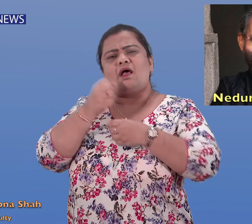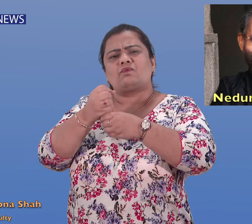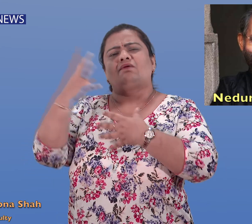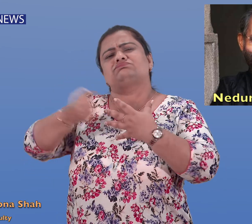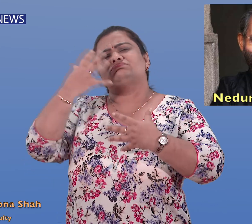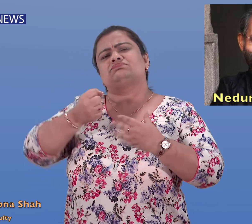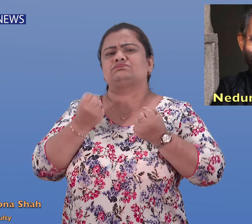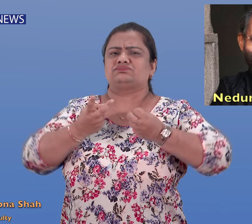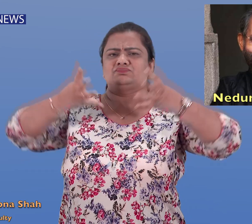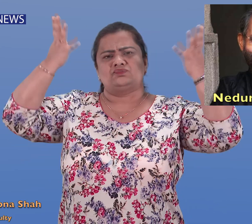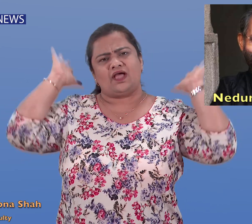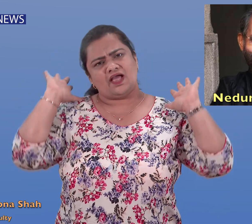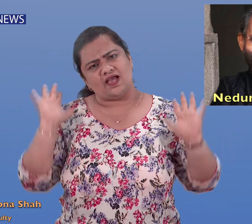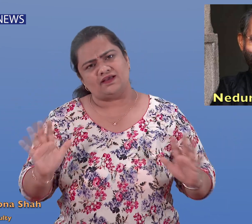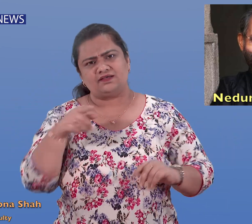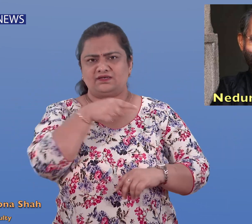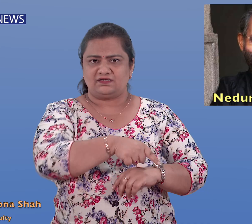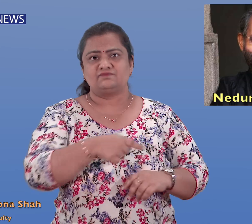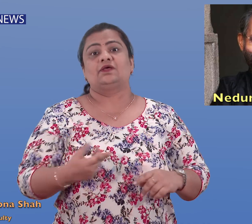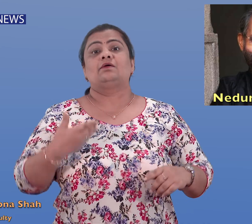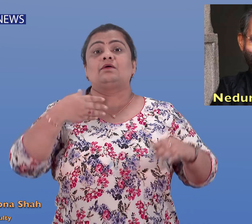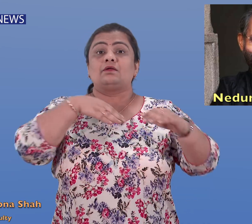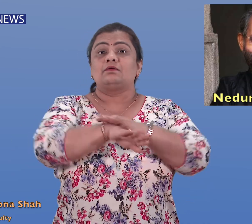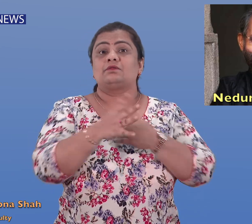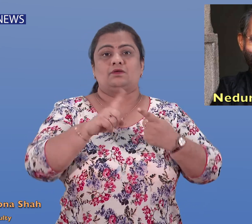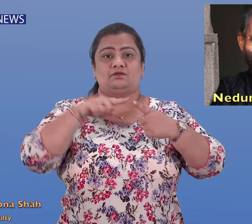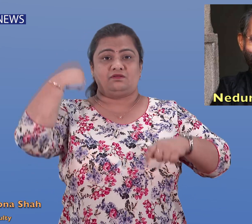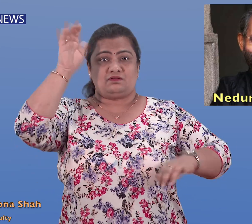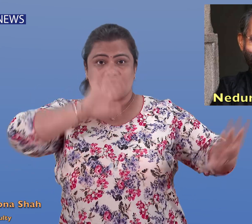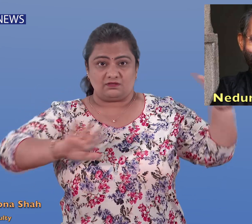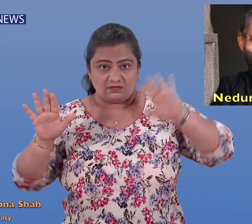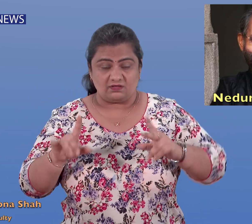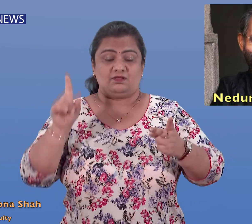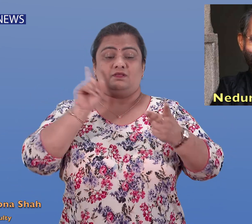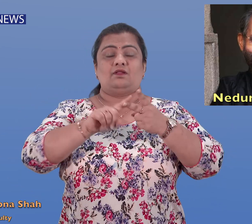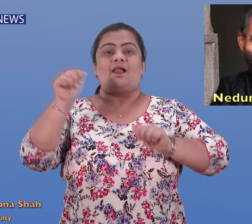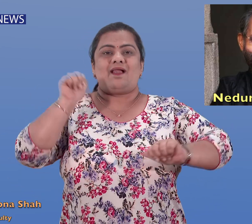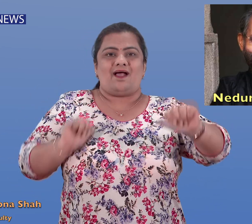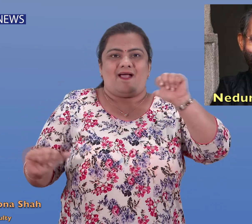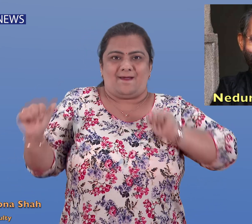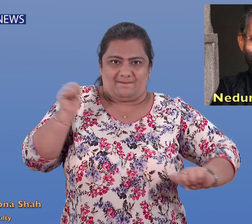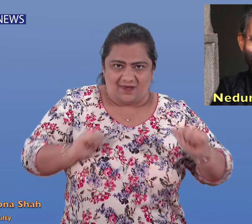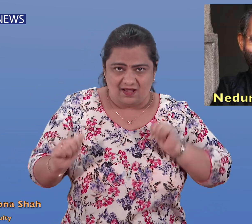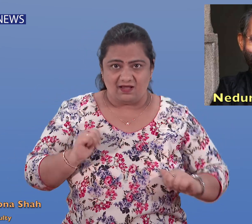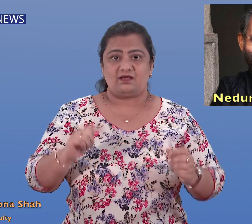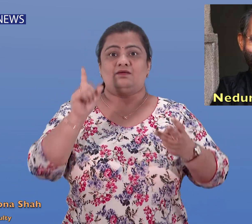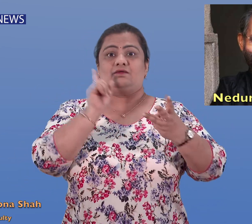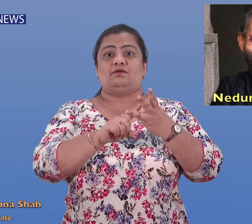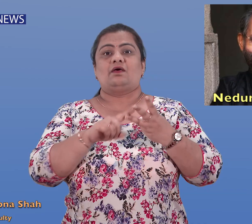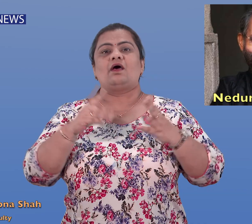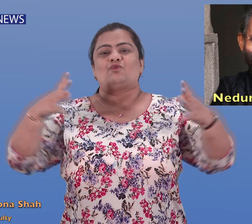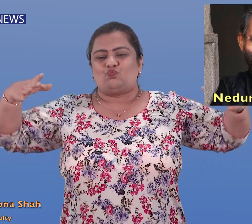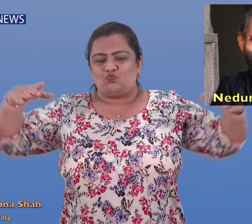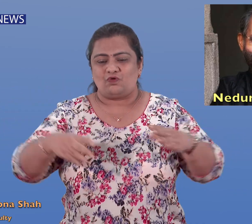Kallan Pavitran, His Highness Abdullah, etc. He has also acted in a few Tamil films and an English film